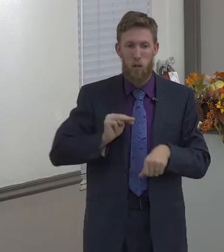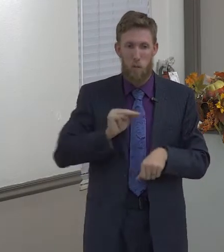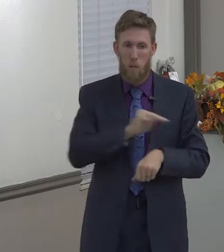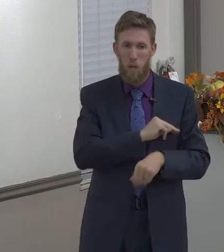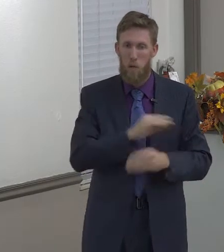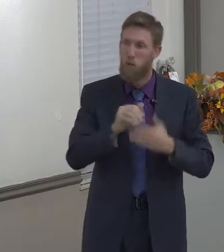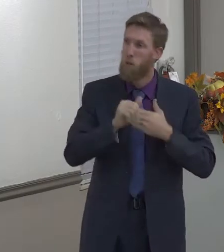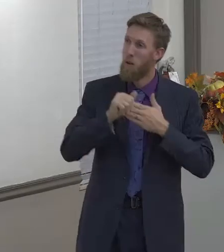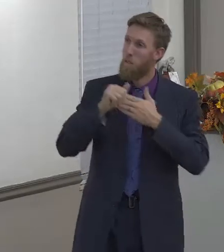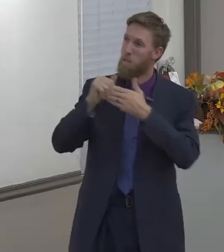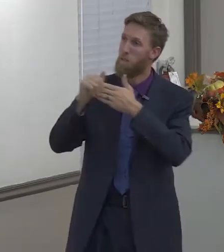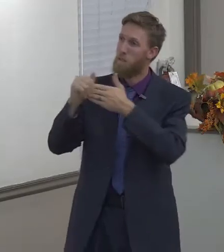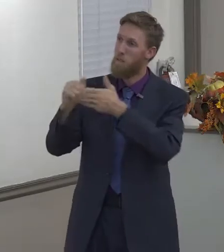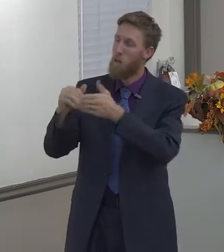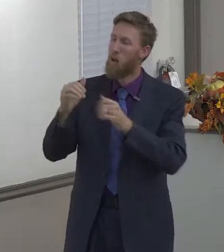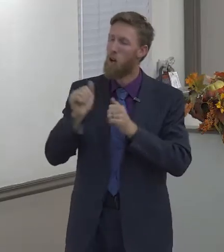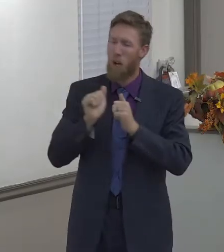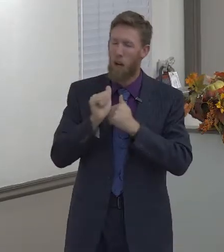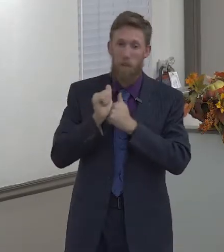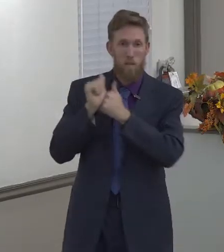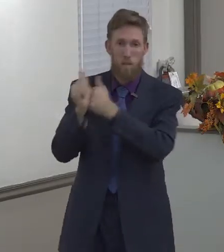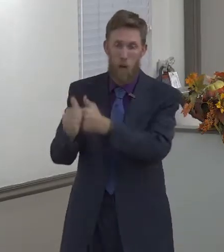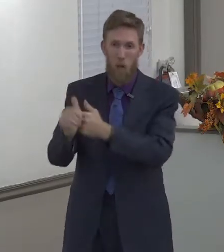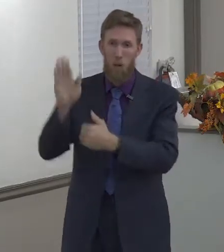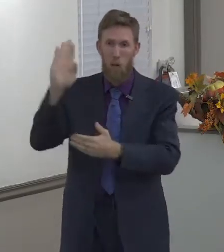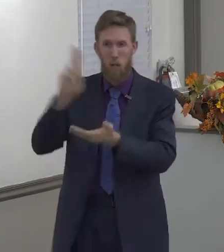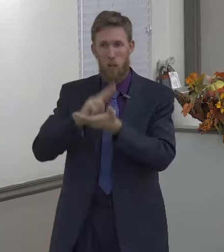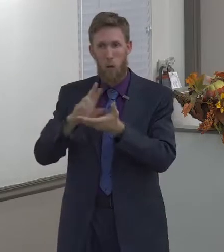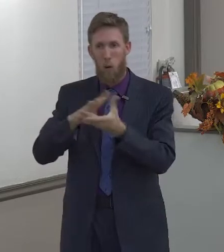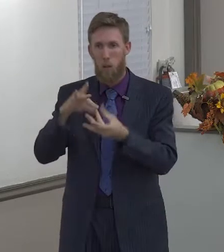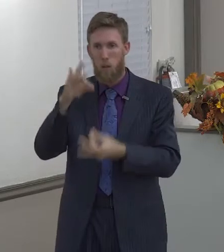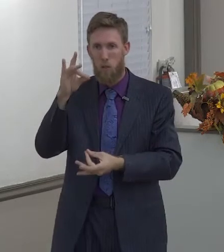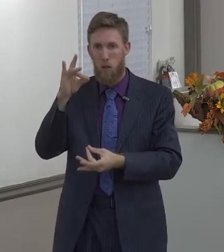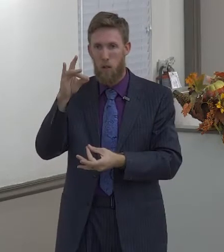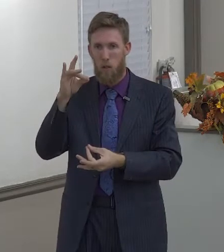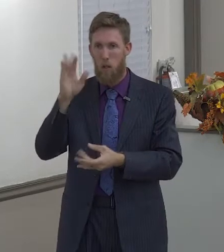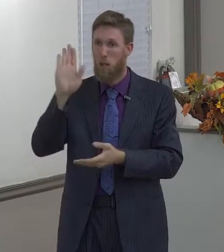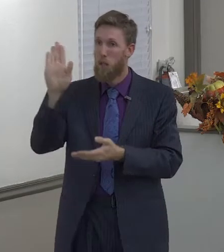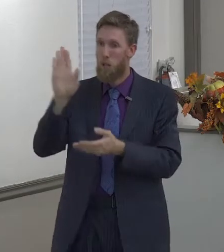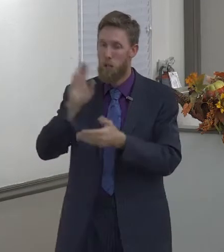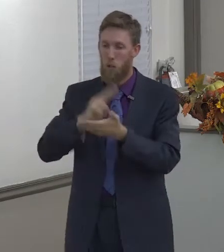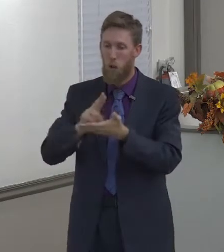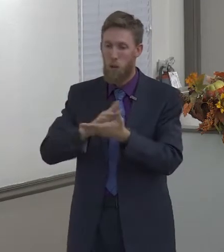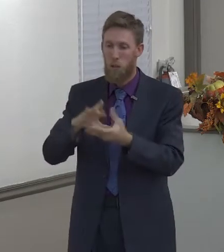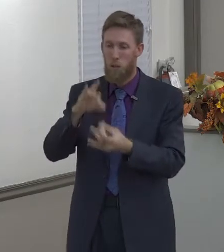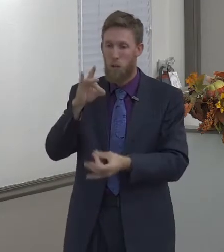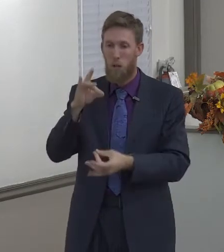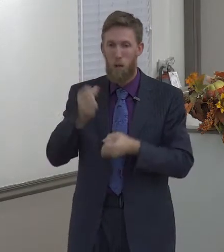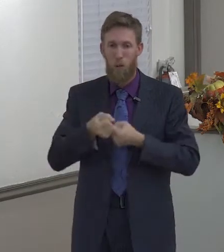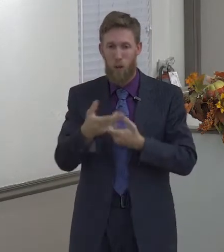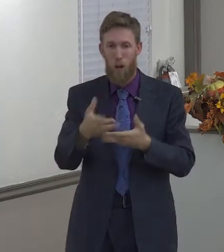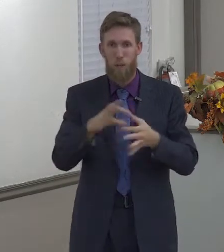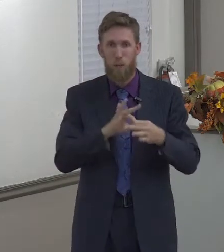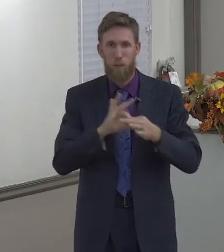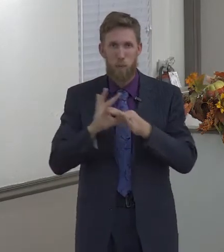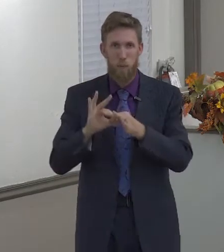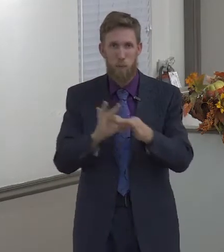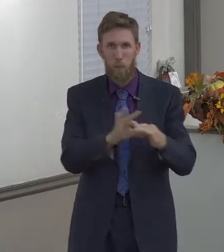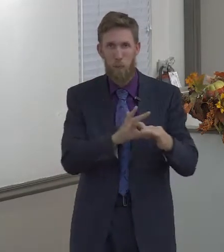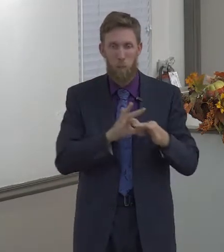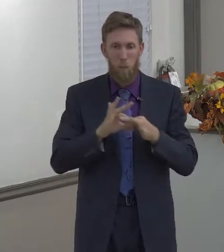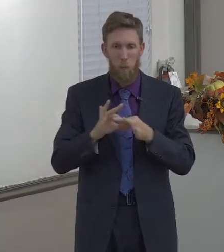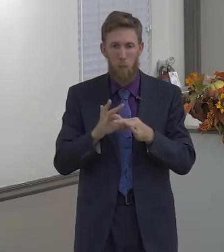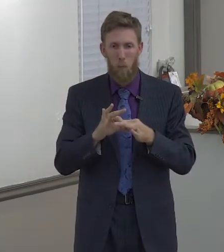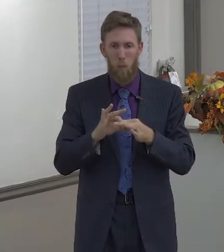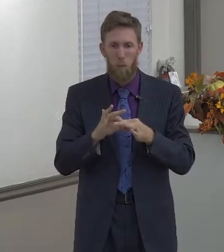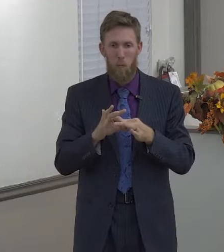notice there's the metaphor of the body. This is a bit of a long passage. We're going to read verses 12